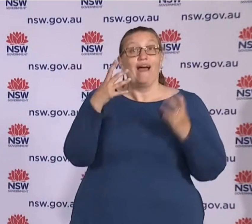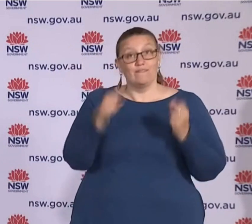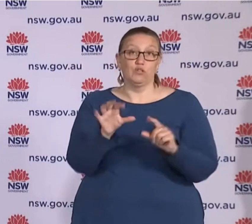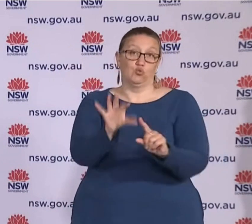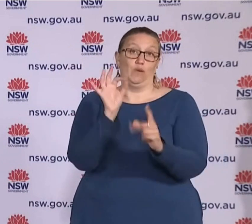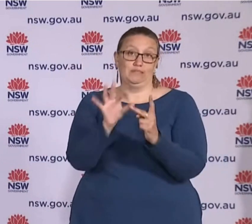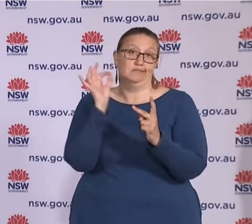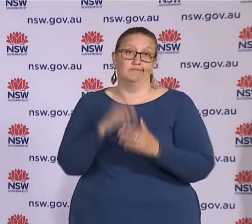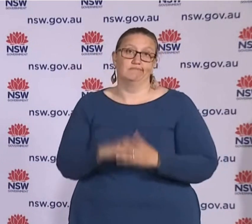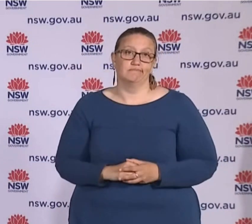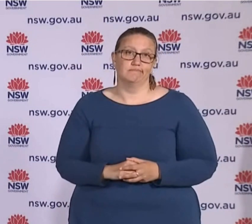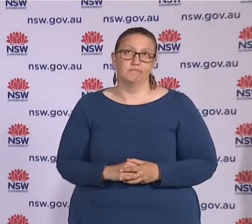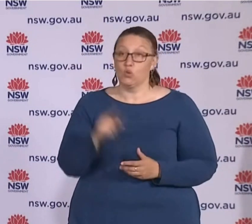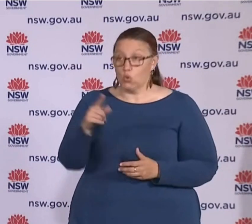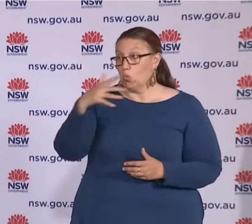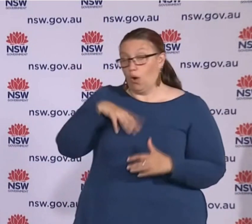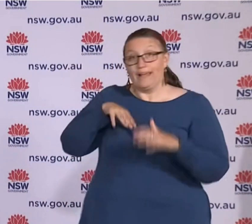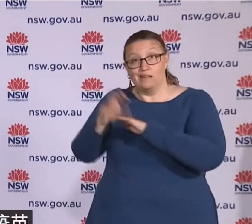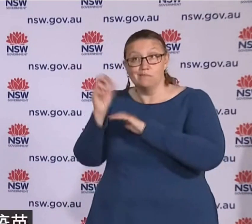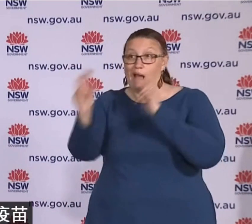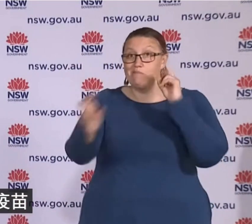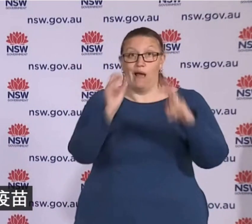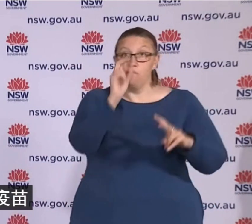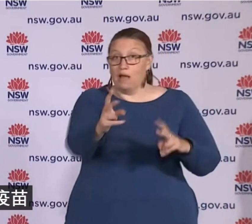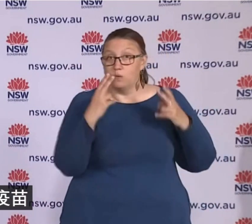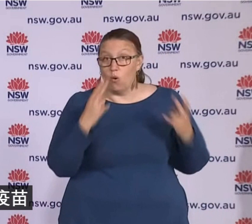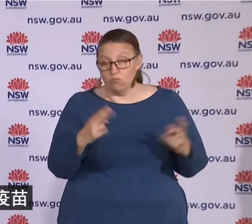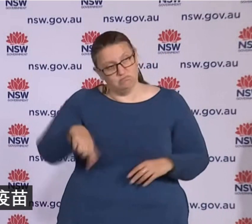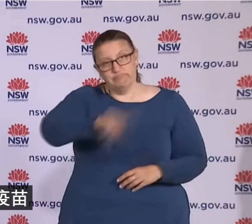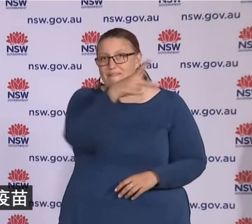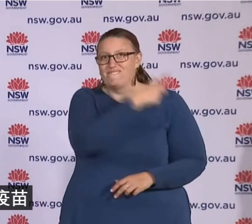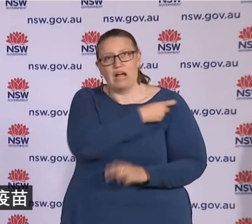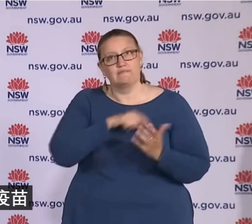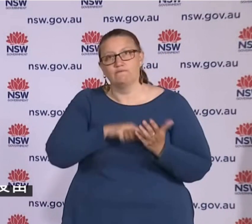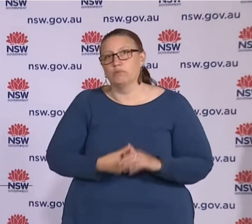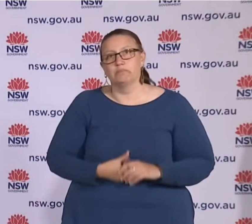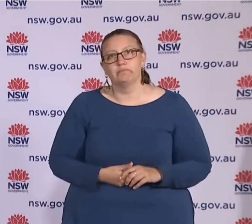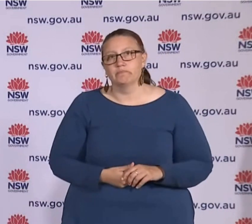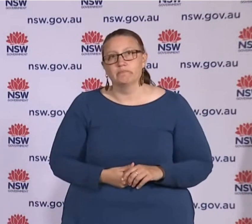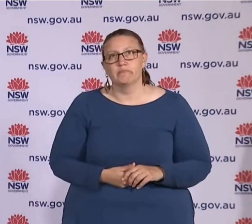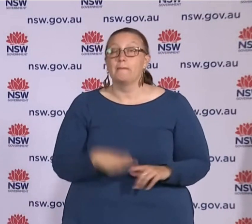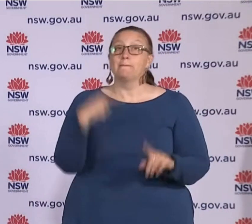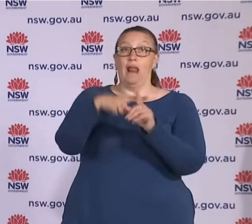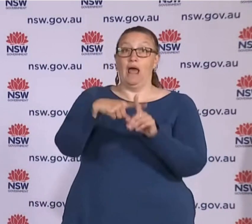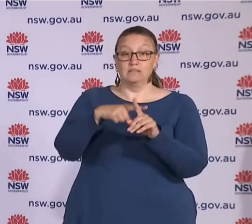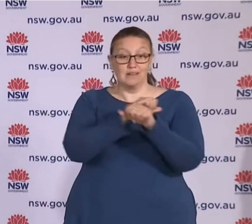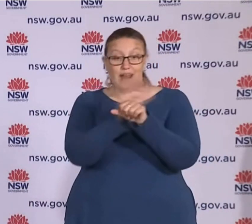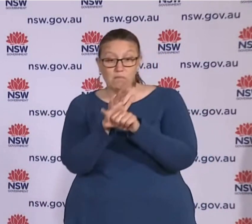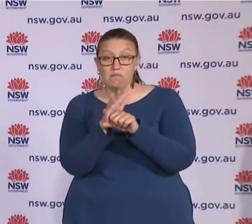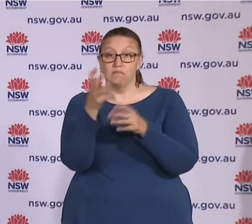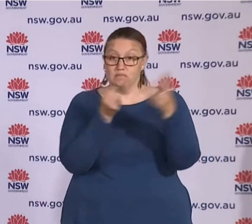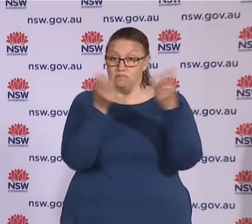cases get low, and we also need to see those vaccine coverage rates go high. I would like to urge, there has